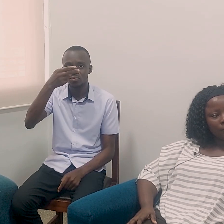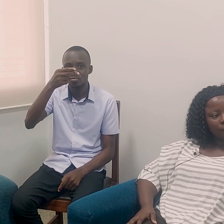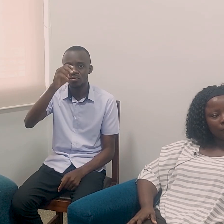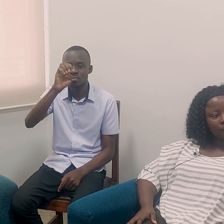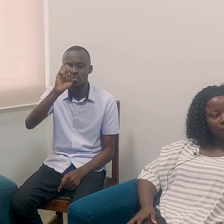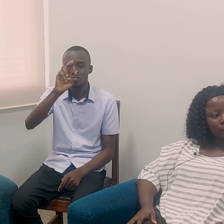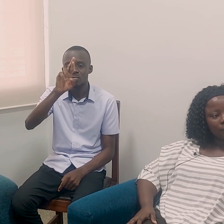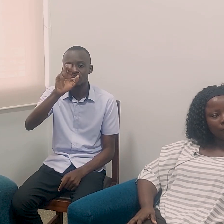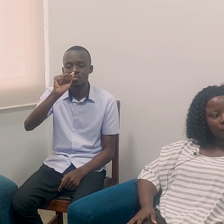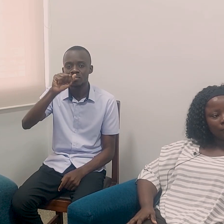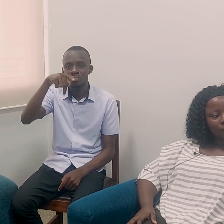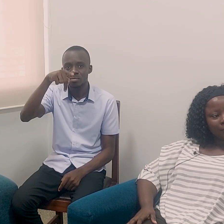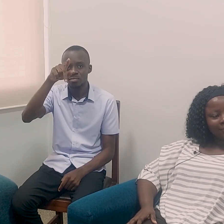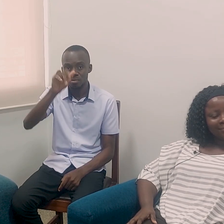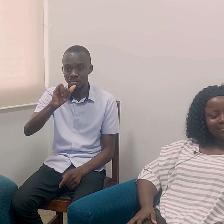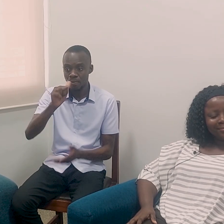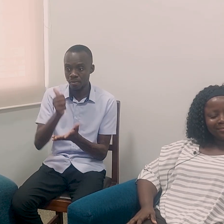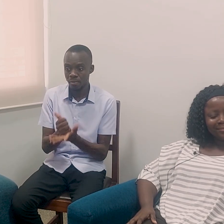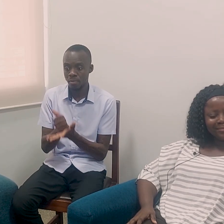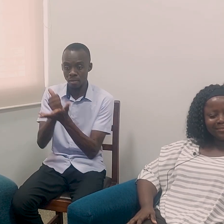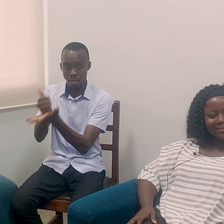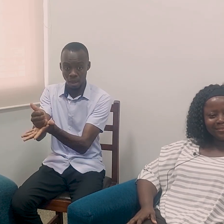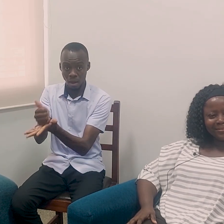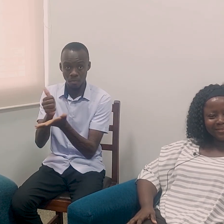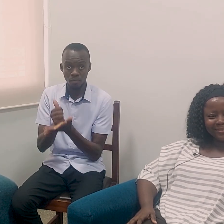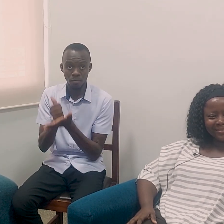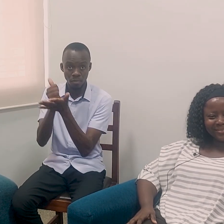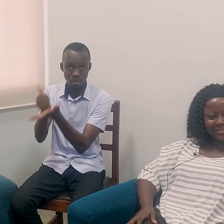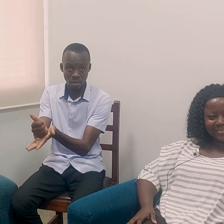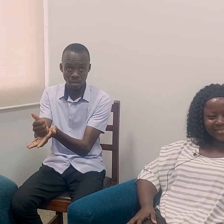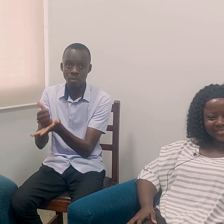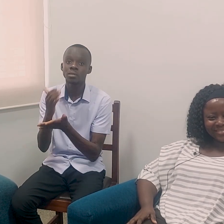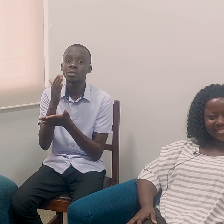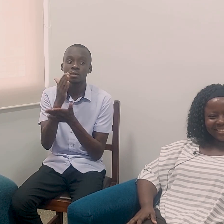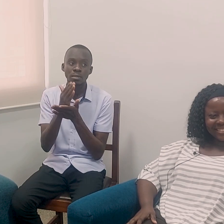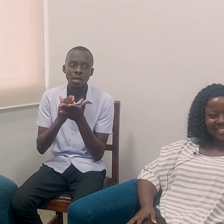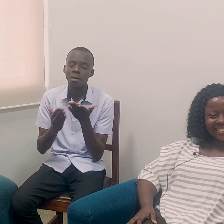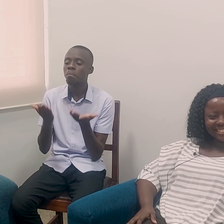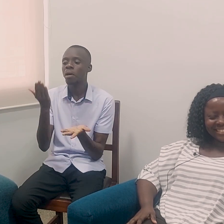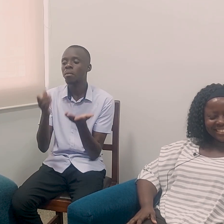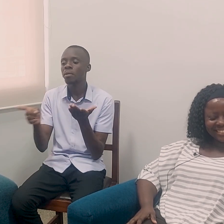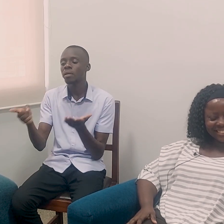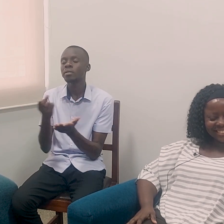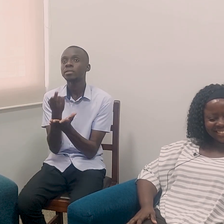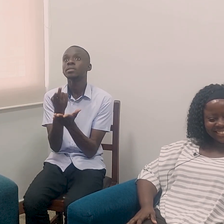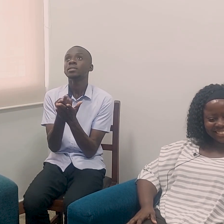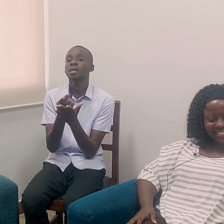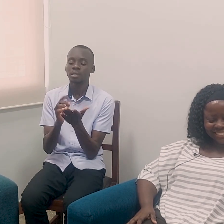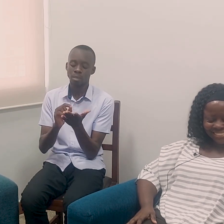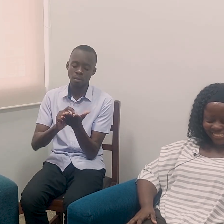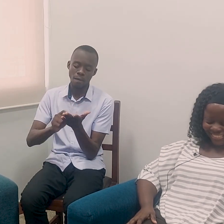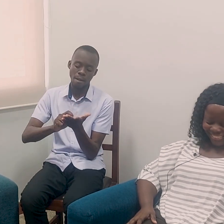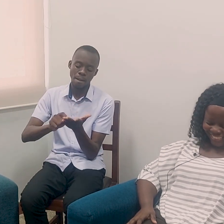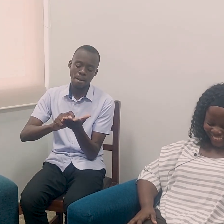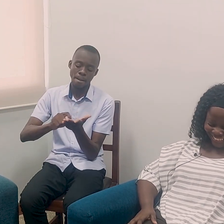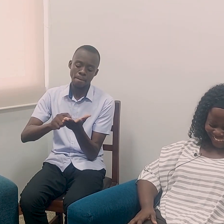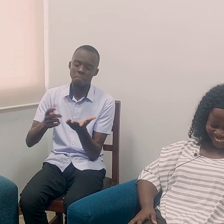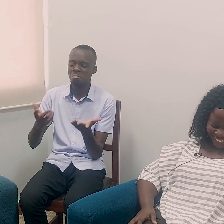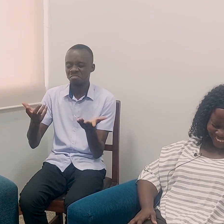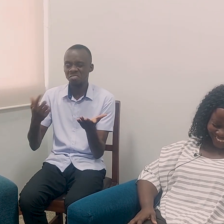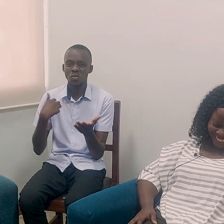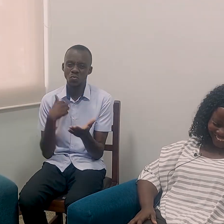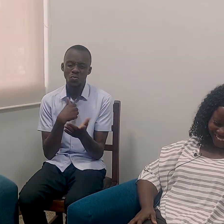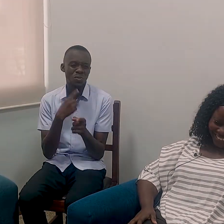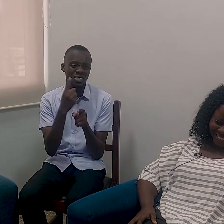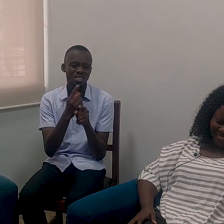series where somebody's lying on the couch and then there's somebody with a notepad just writing away, asking questions. So we'd like to